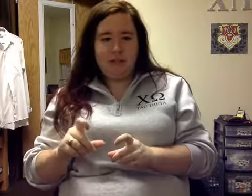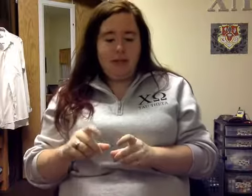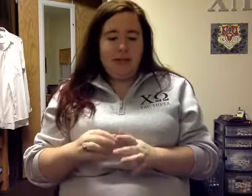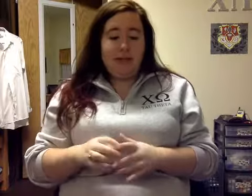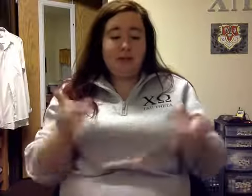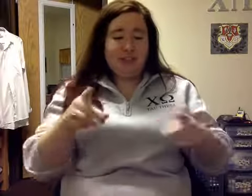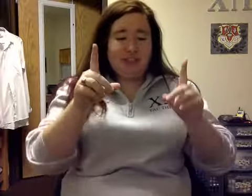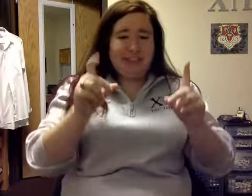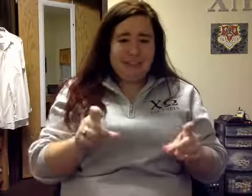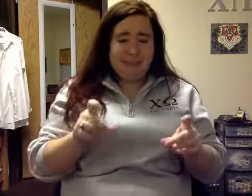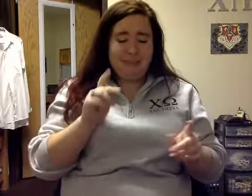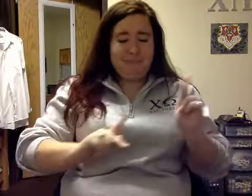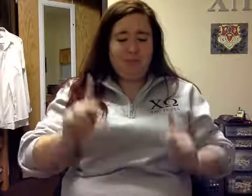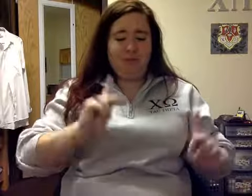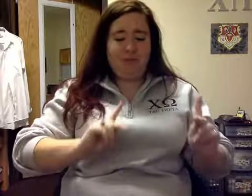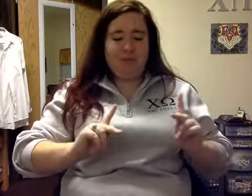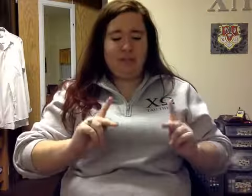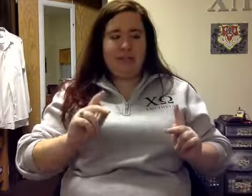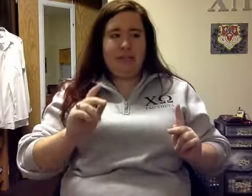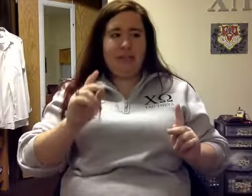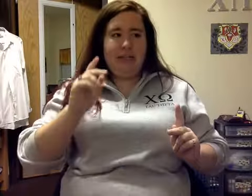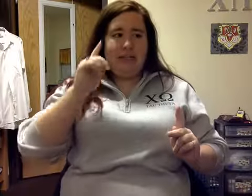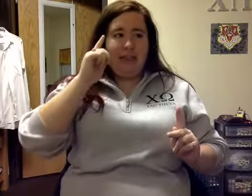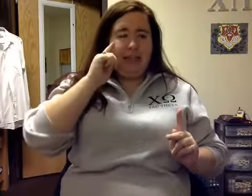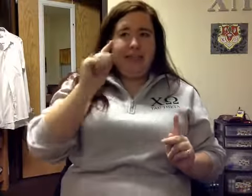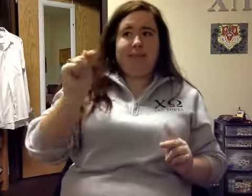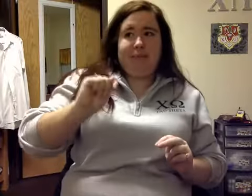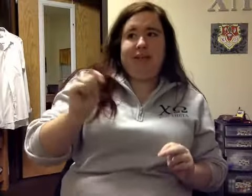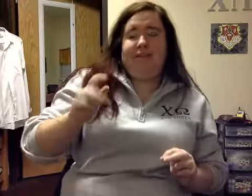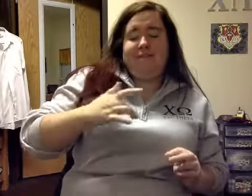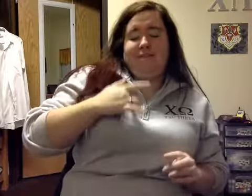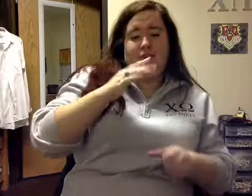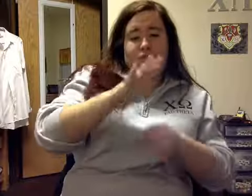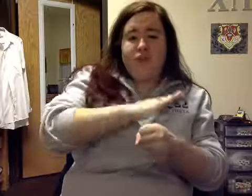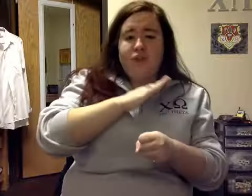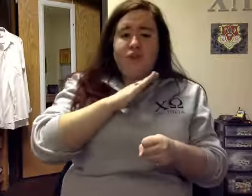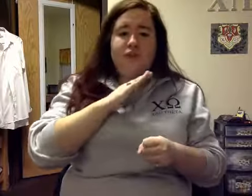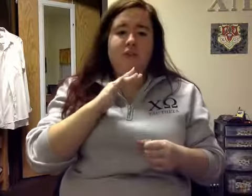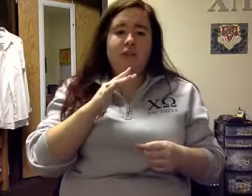fullness as if they're going to have a bowel movement. This is from the air that the doctor is putting in. He needs air